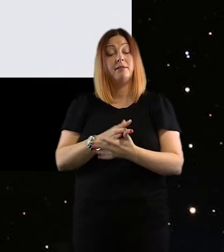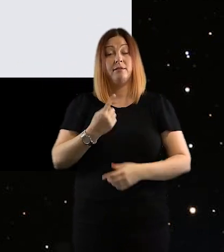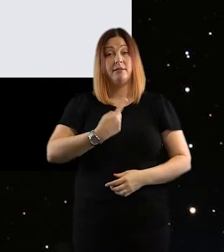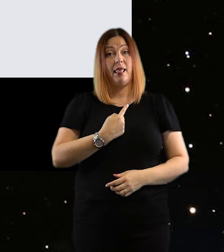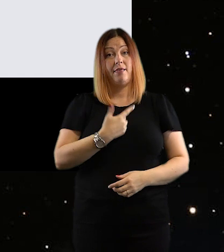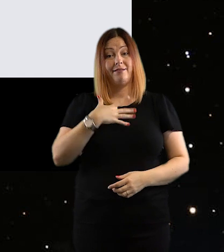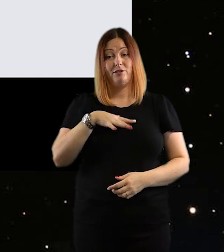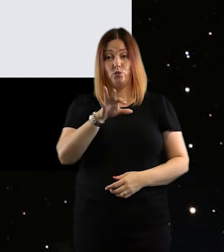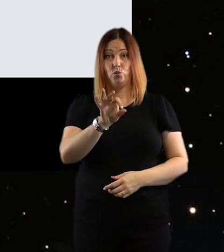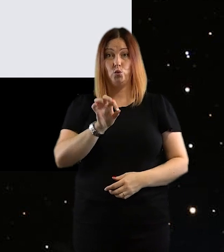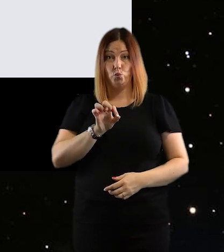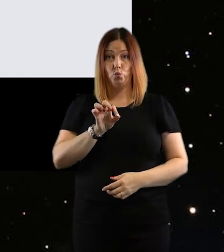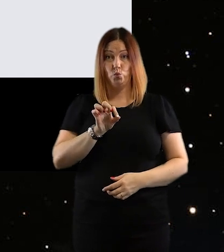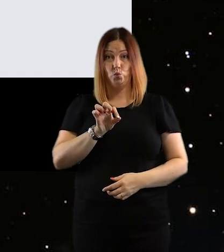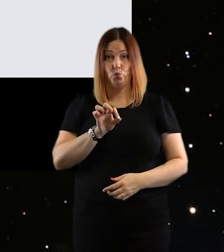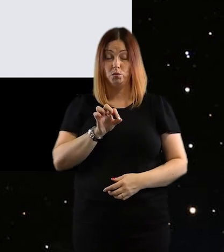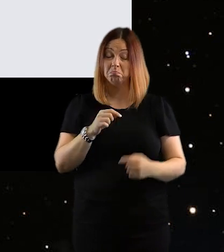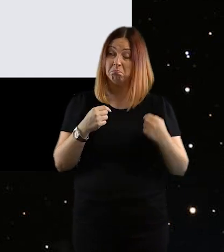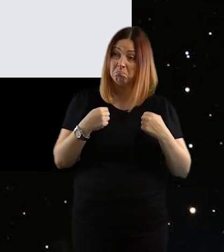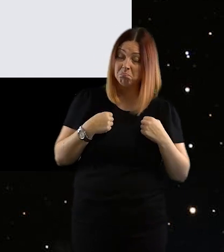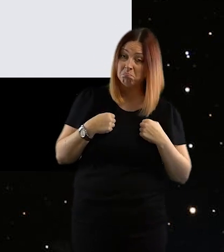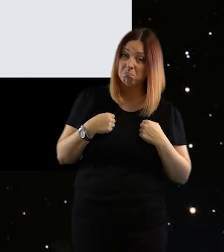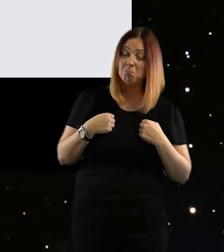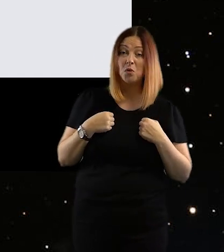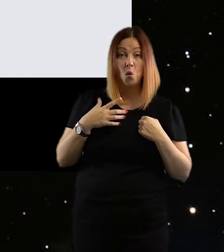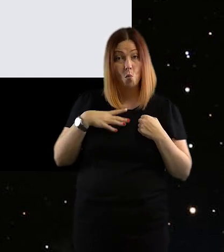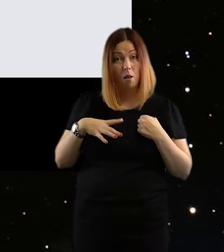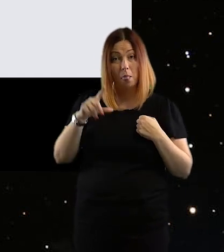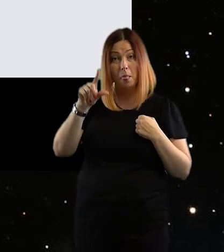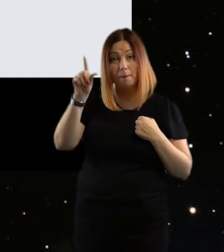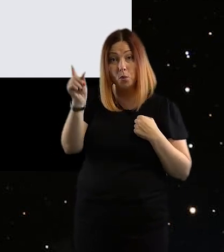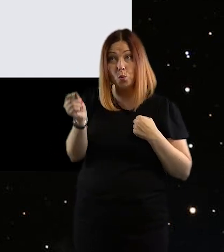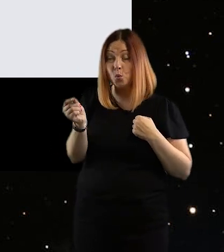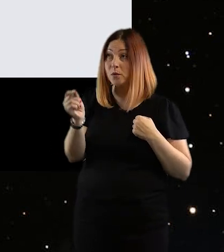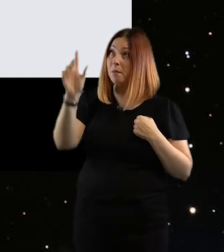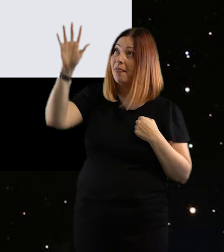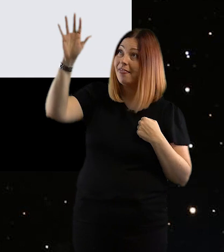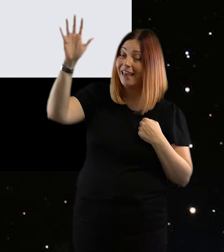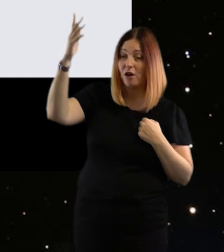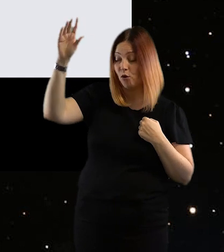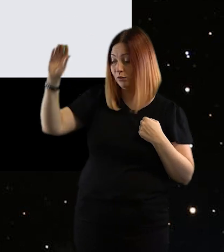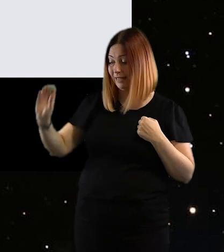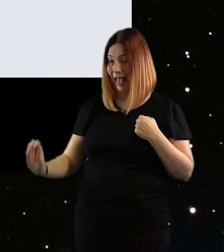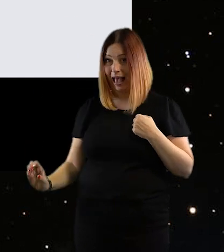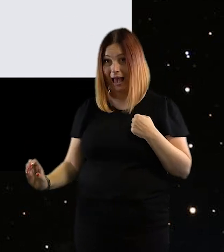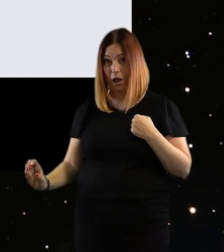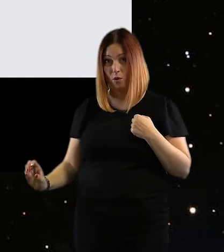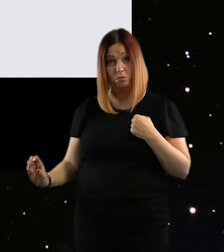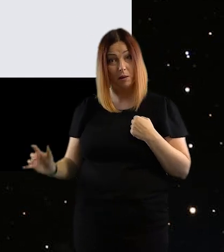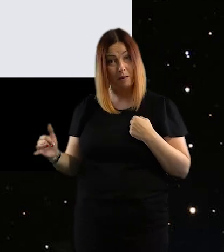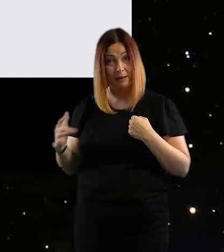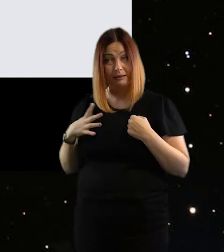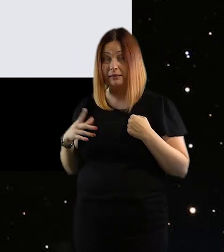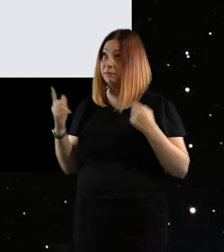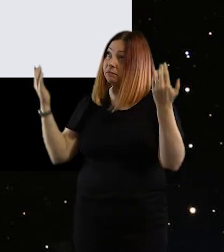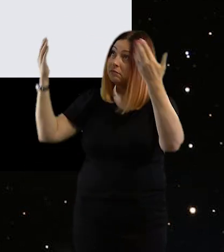make. Do you want the moon to be up? Does it need to be a really dark night for your observation?